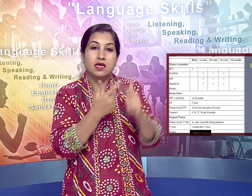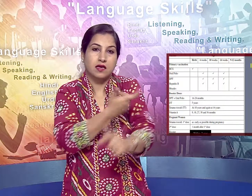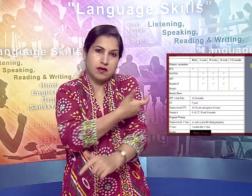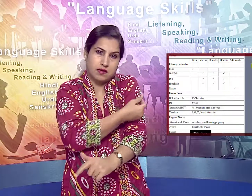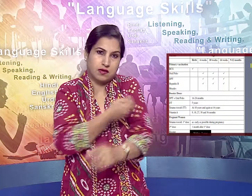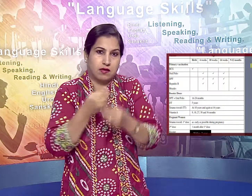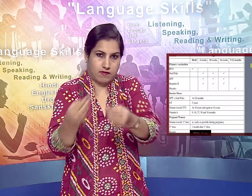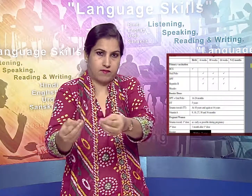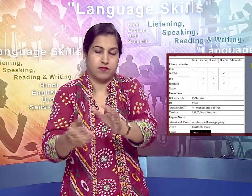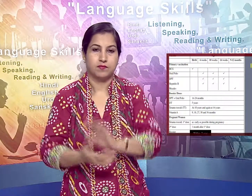is given.